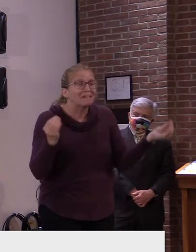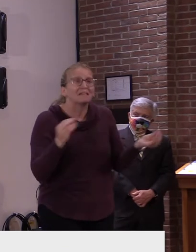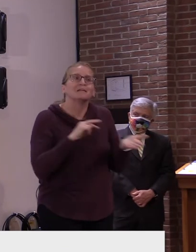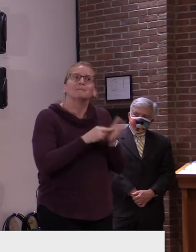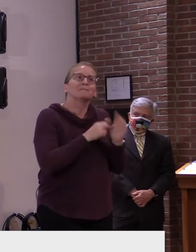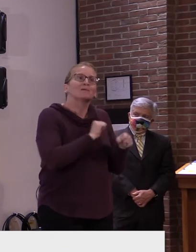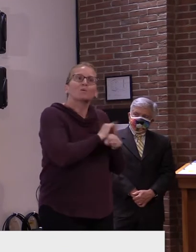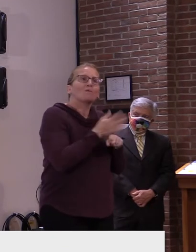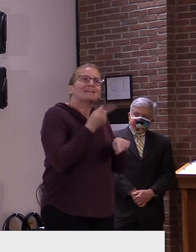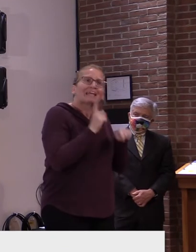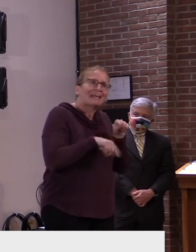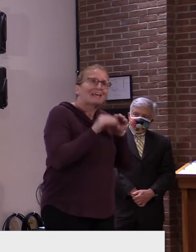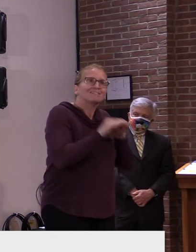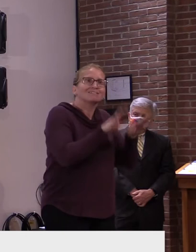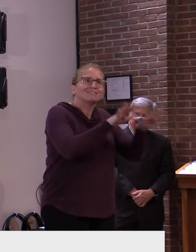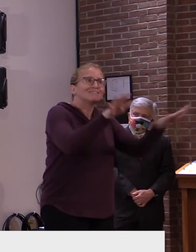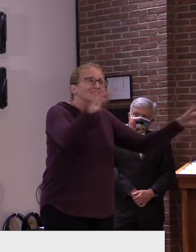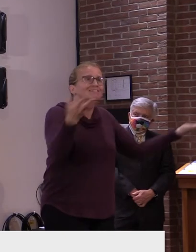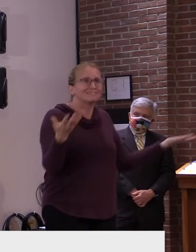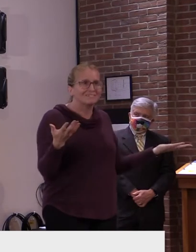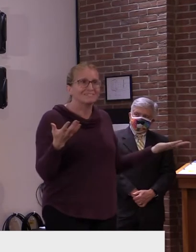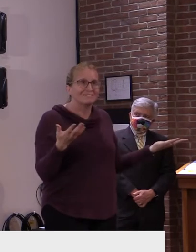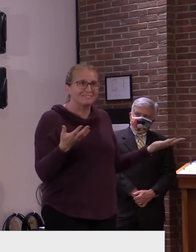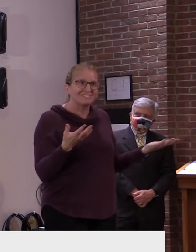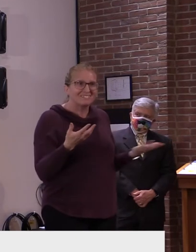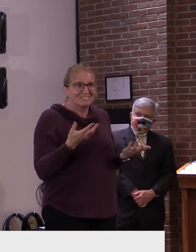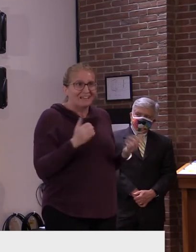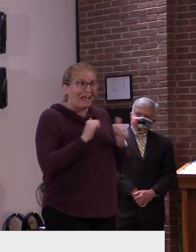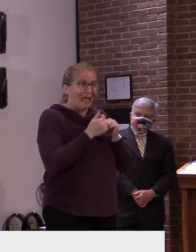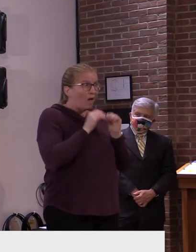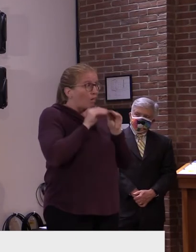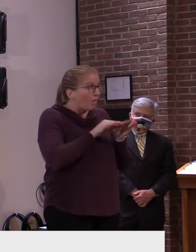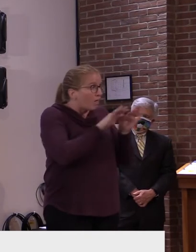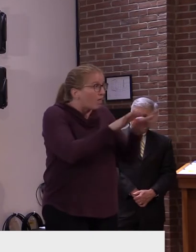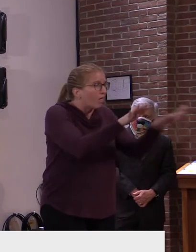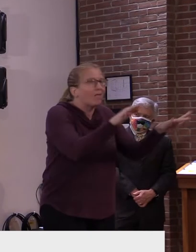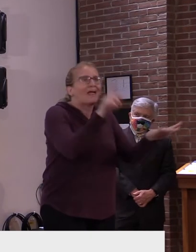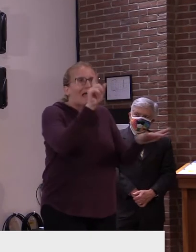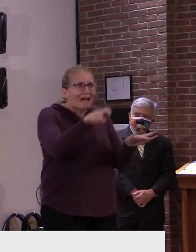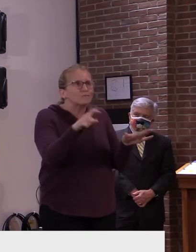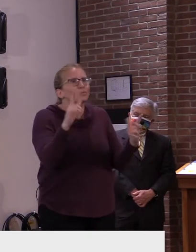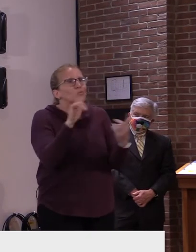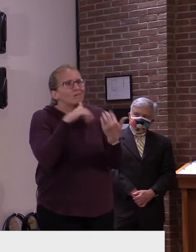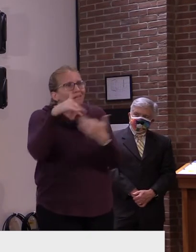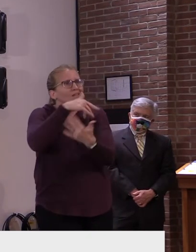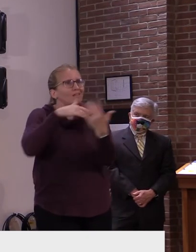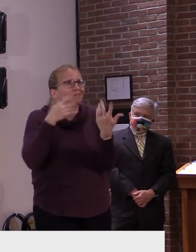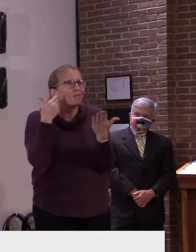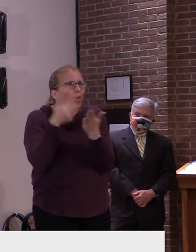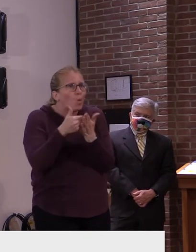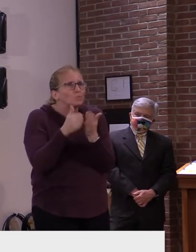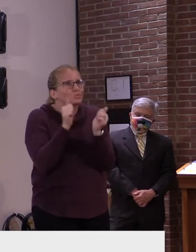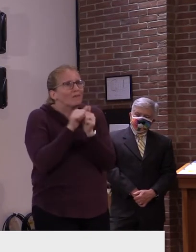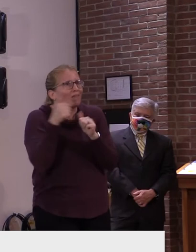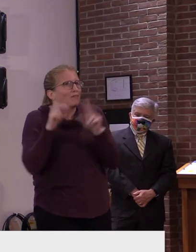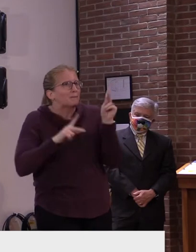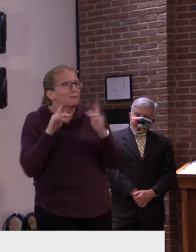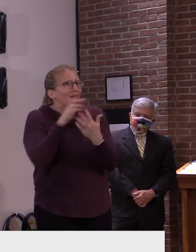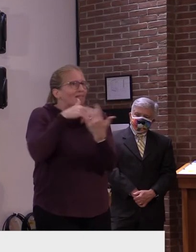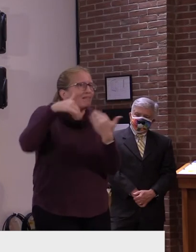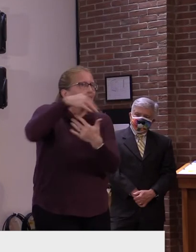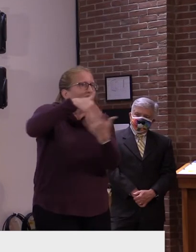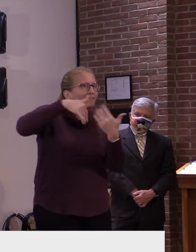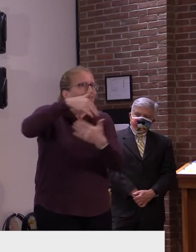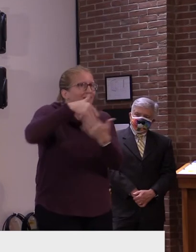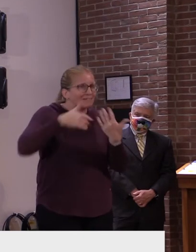are congregating together and spreading through small groups it shows that being in rural